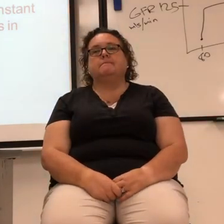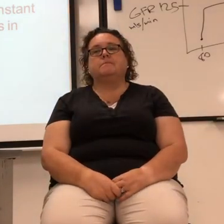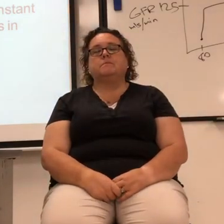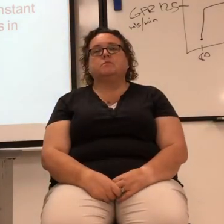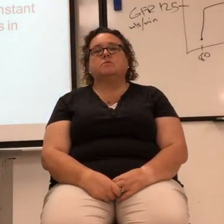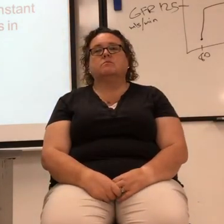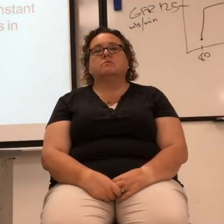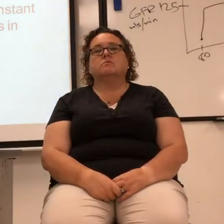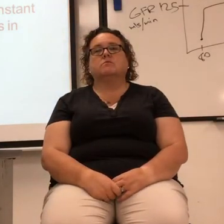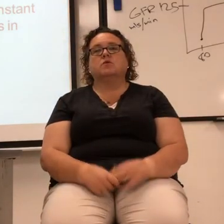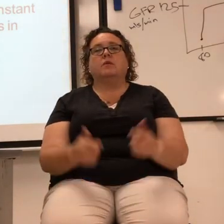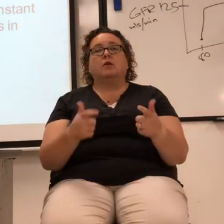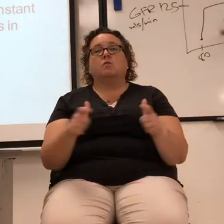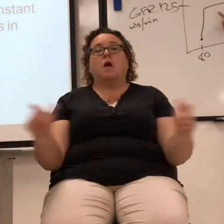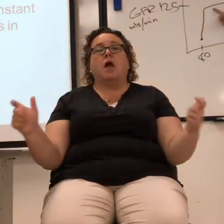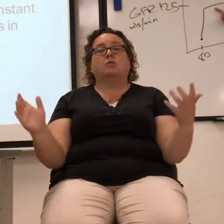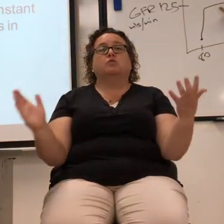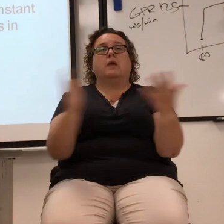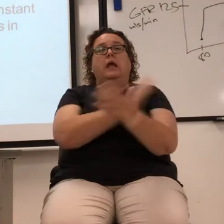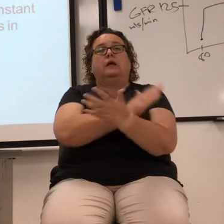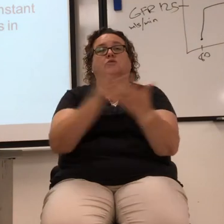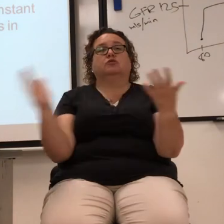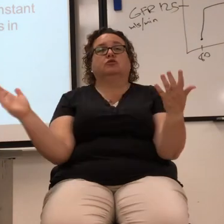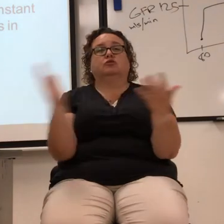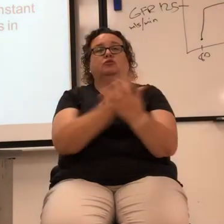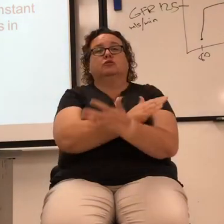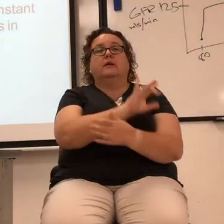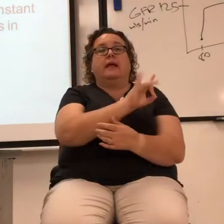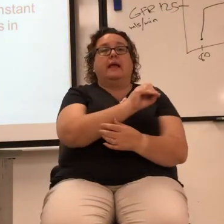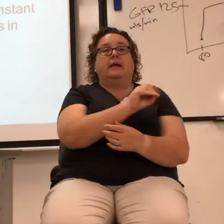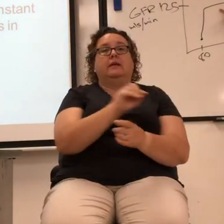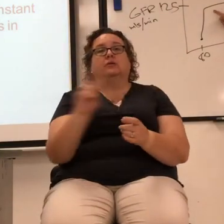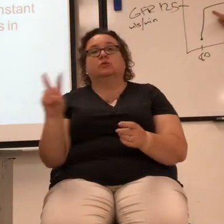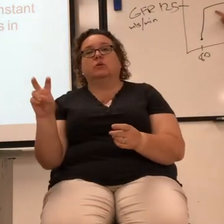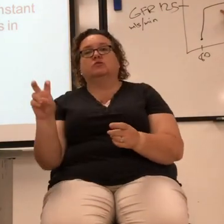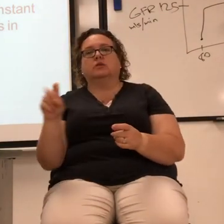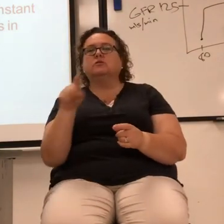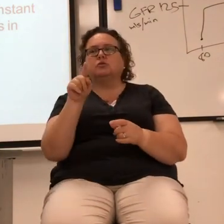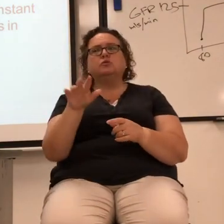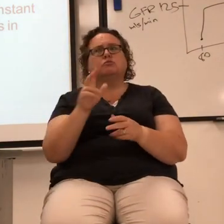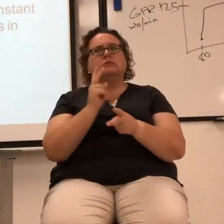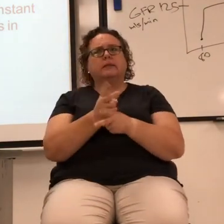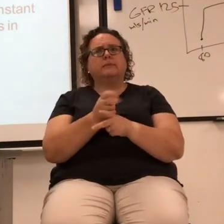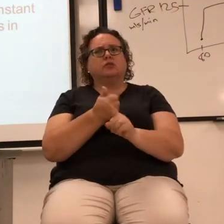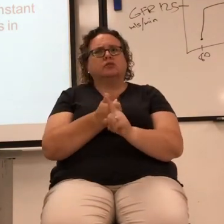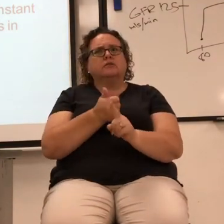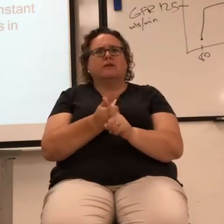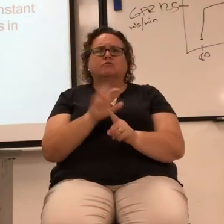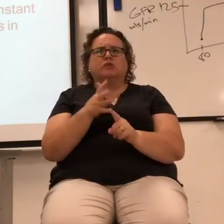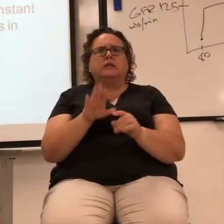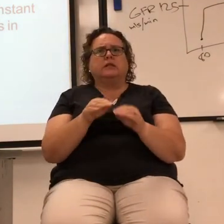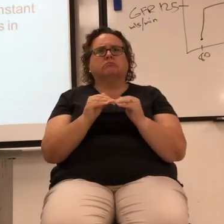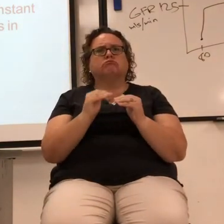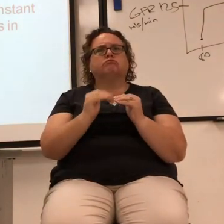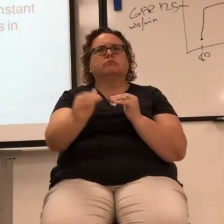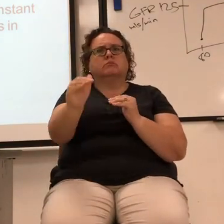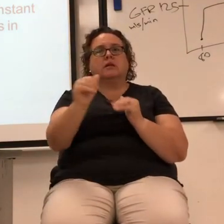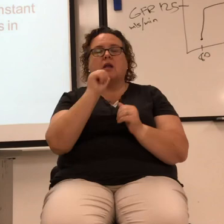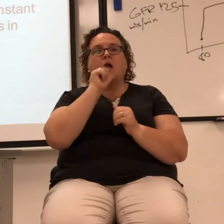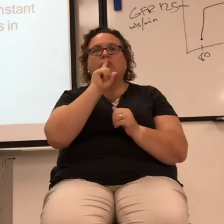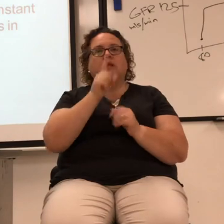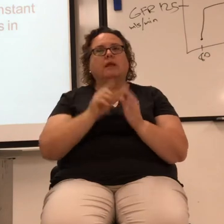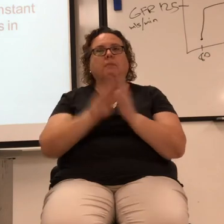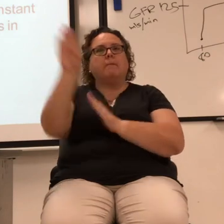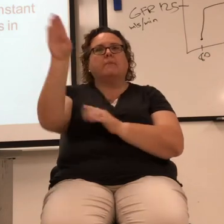Within a wide range between 80 and 200, you keep it relatively constant. It doesn't really skyrocket until you get super